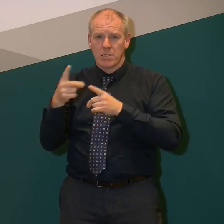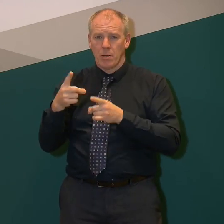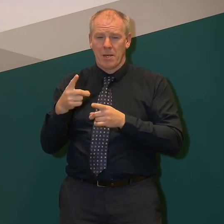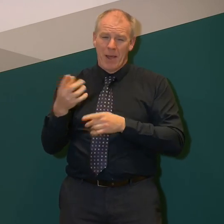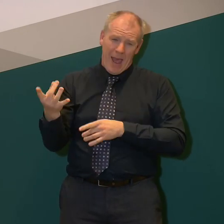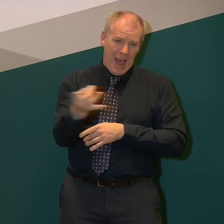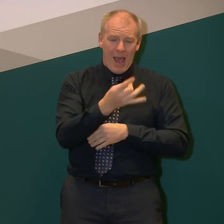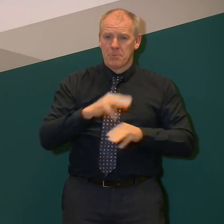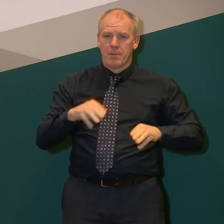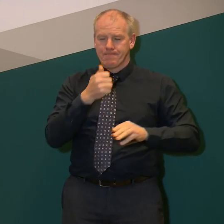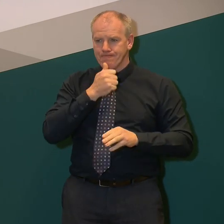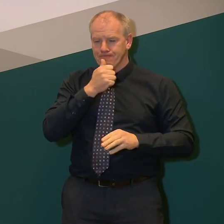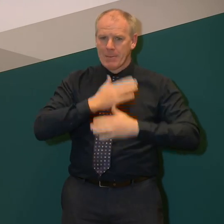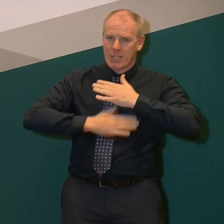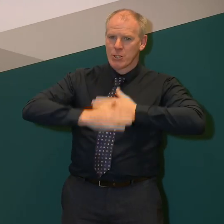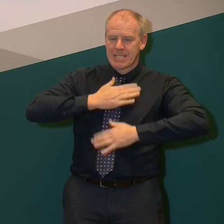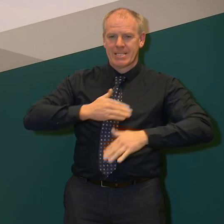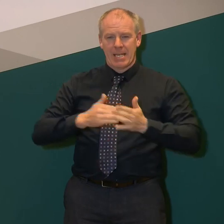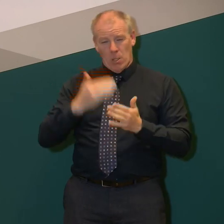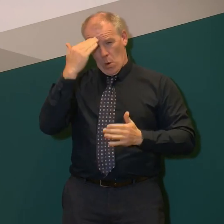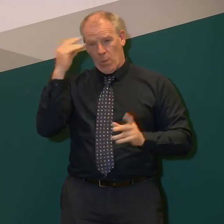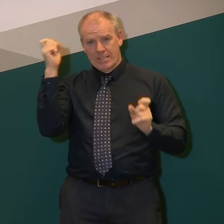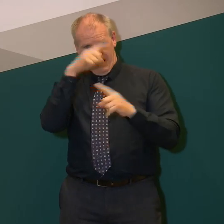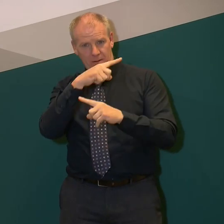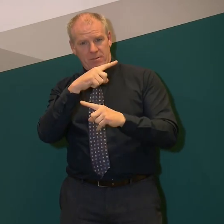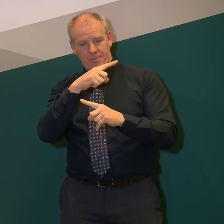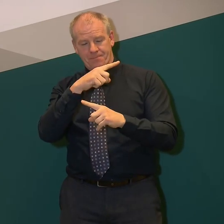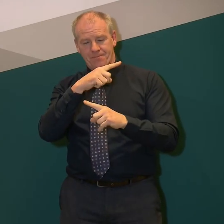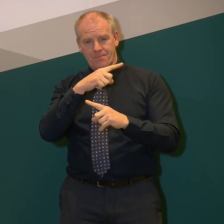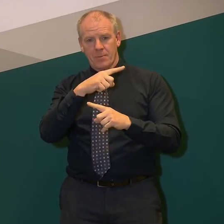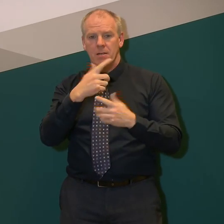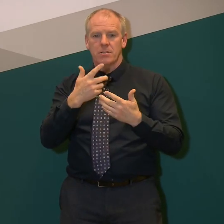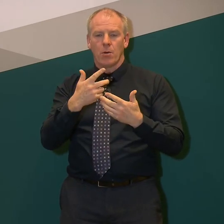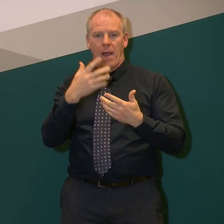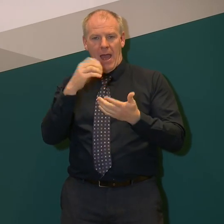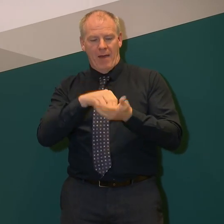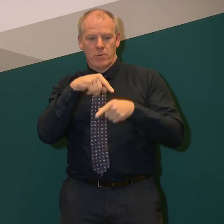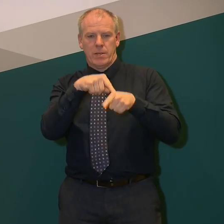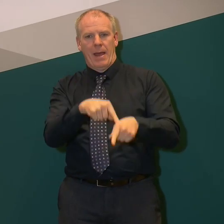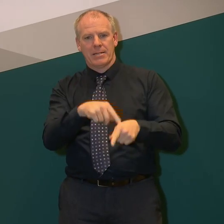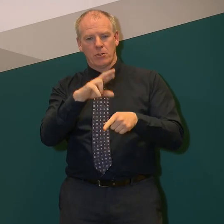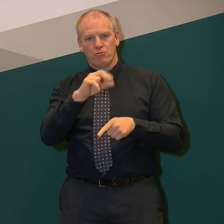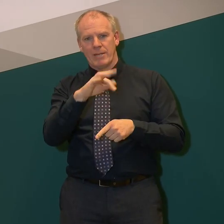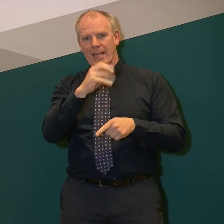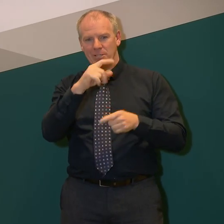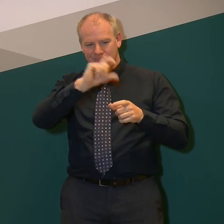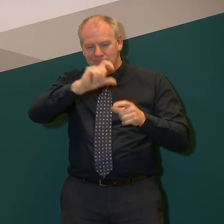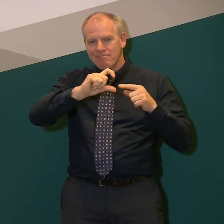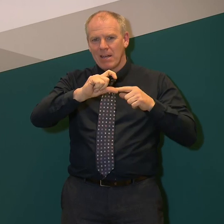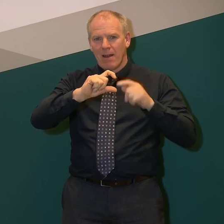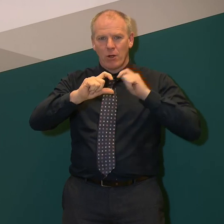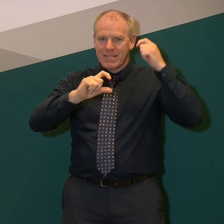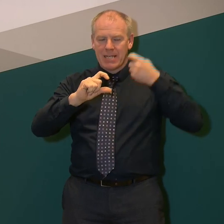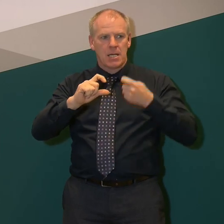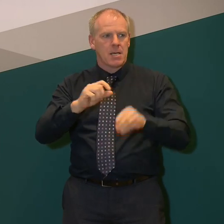difficult, but regardless of what we can do, depending on this flow of reagent, the advice remains the same. Please